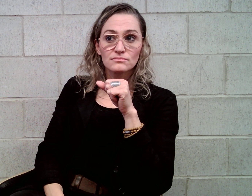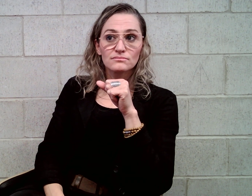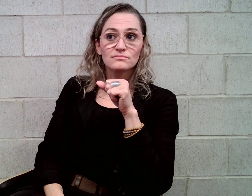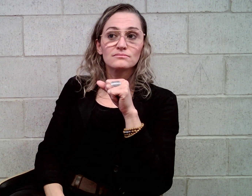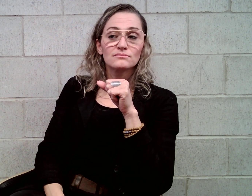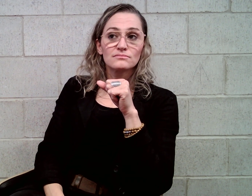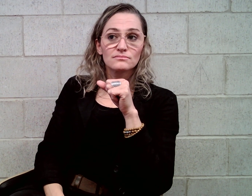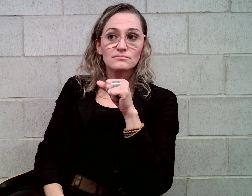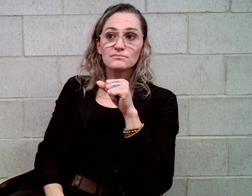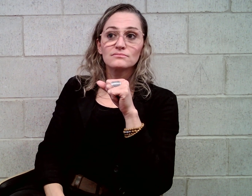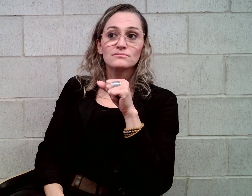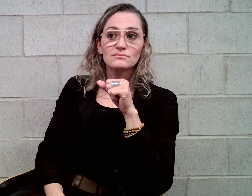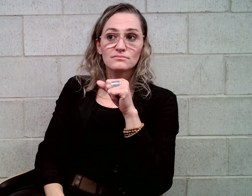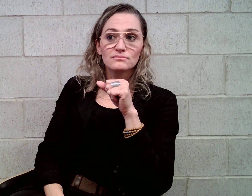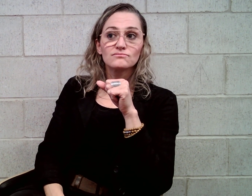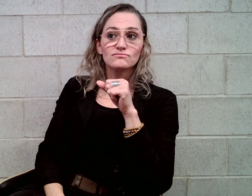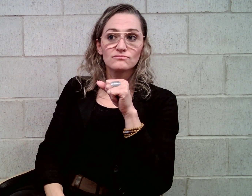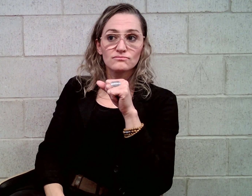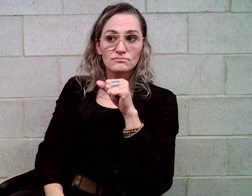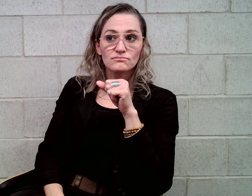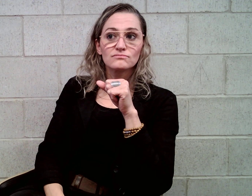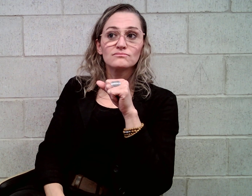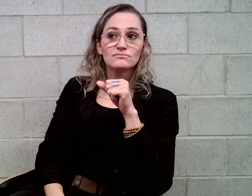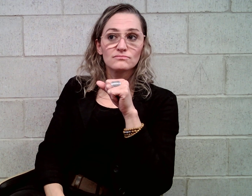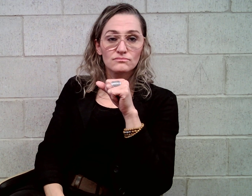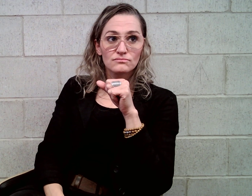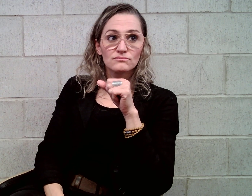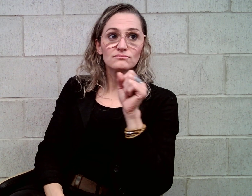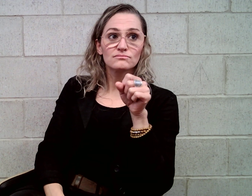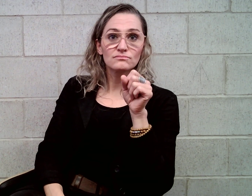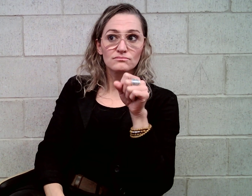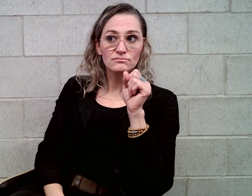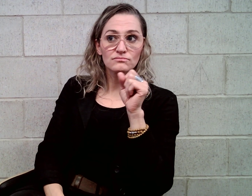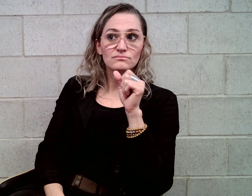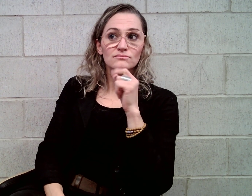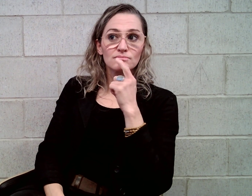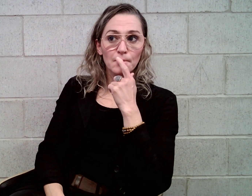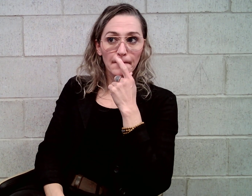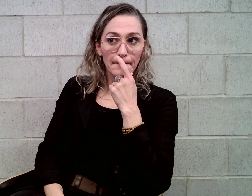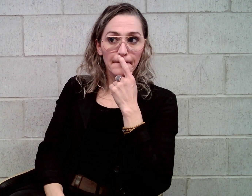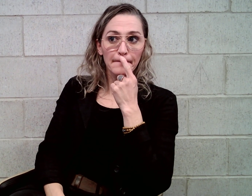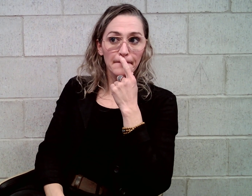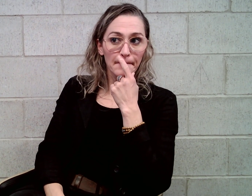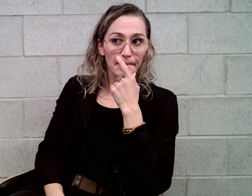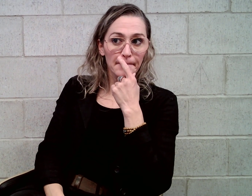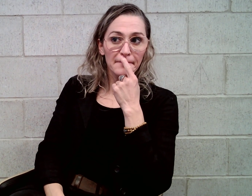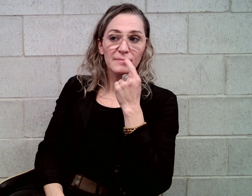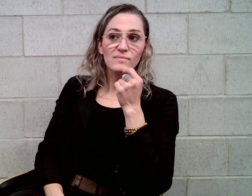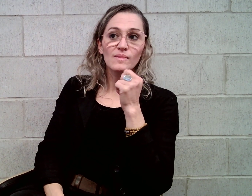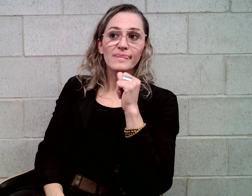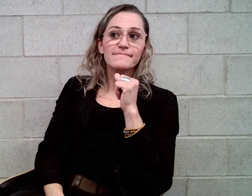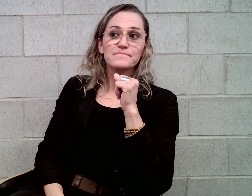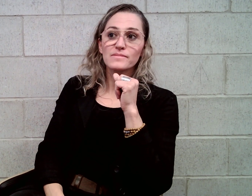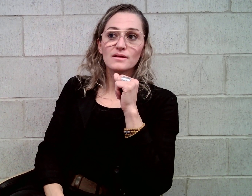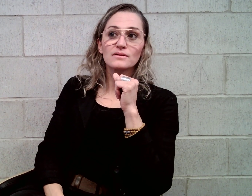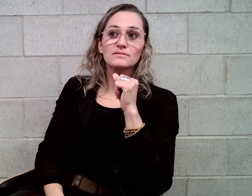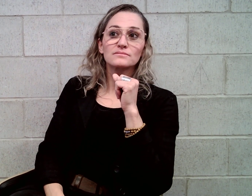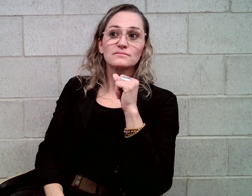international perspective as well, of works that speak outside of classical European works. So when you come